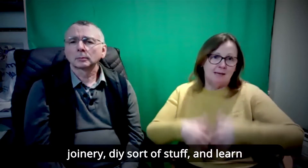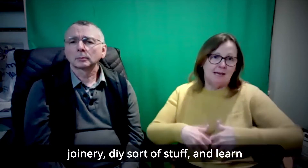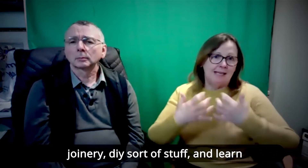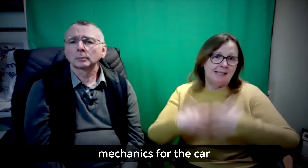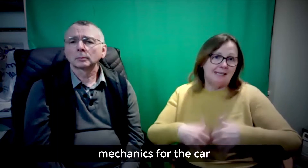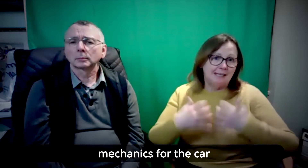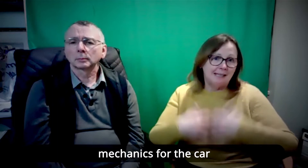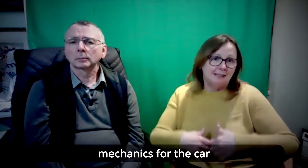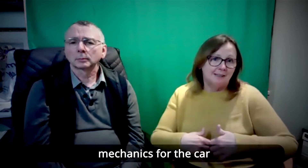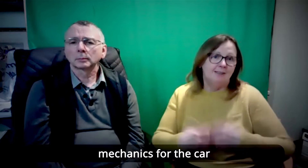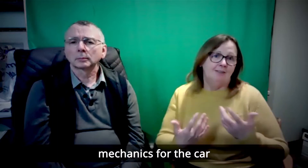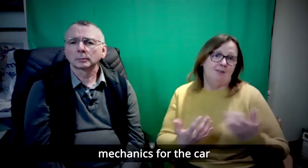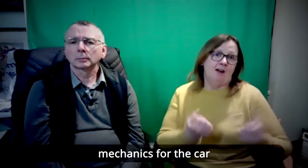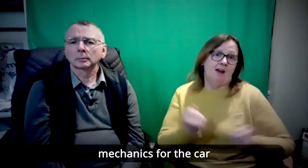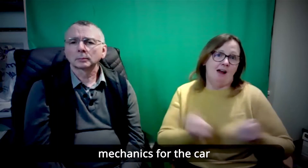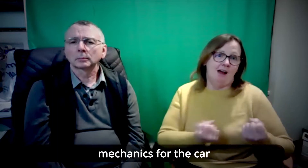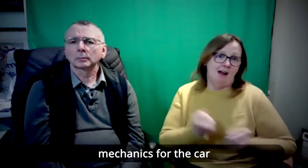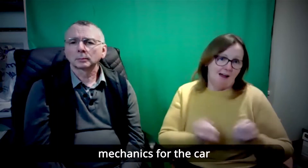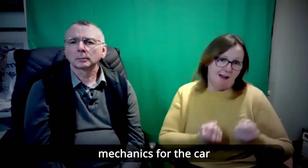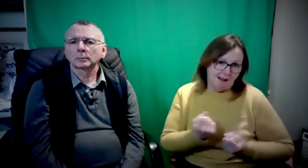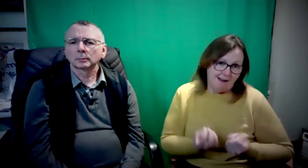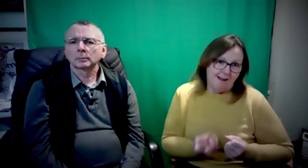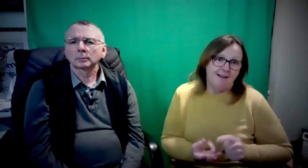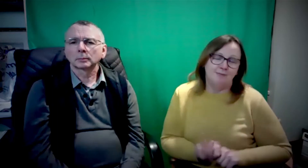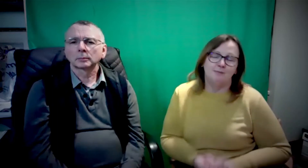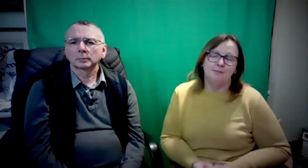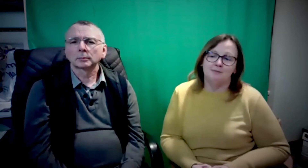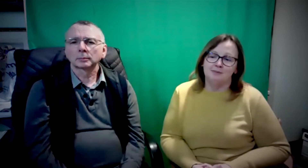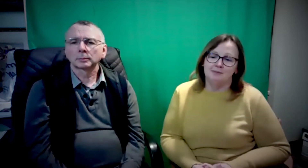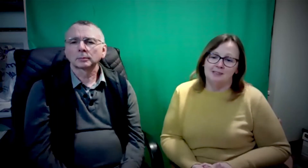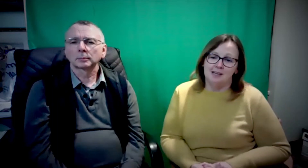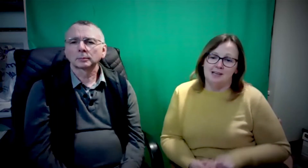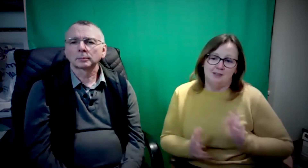and learn mechanics for the car.